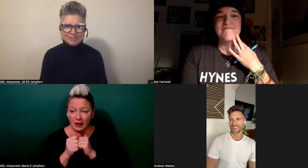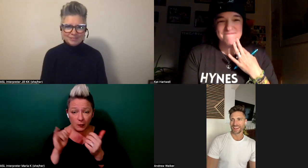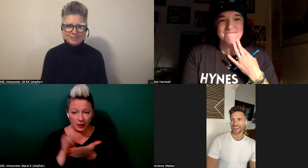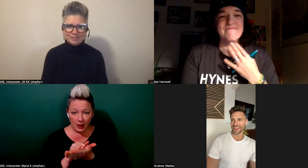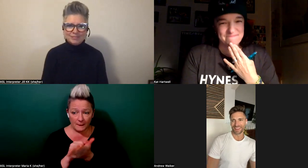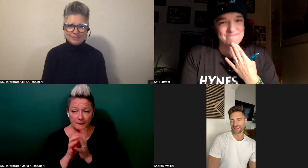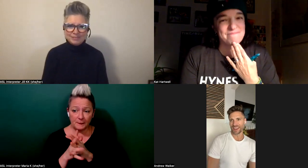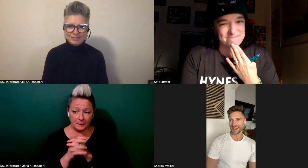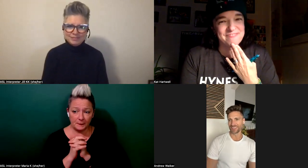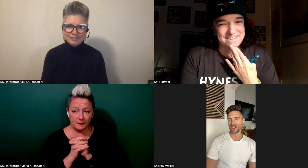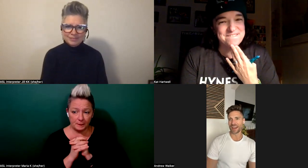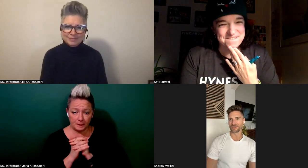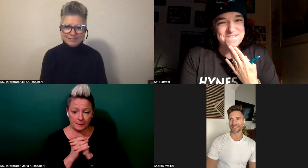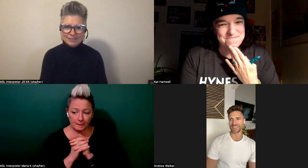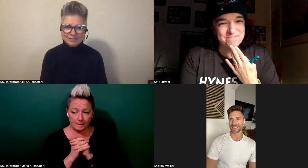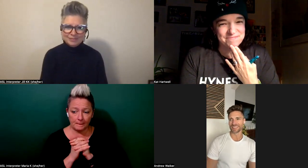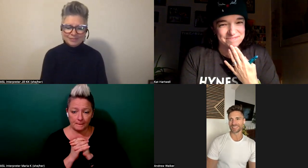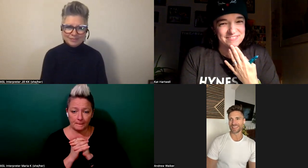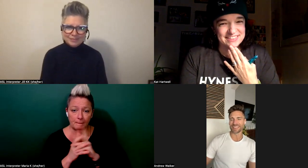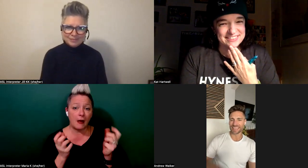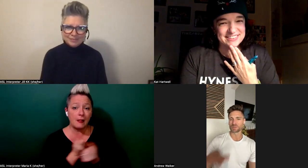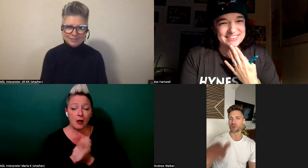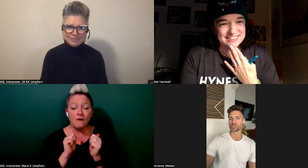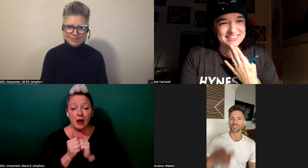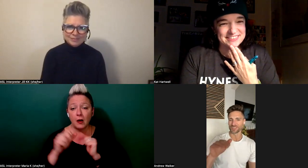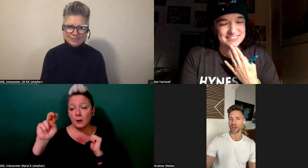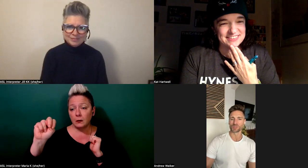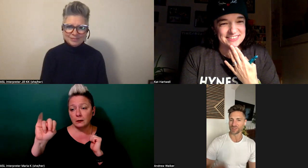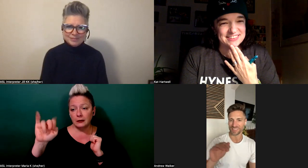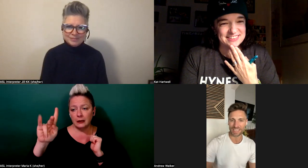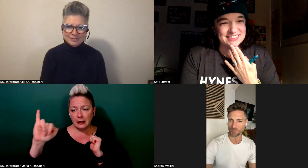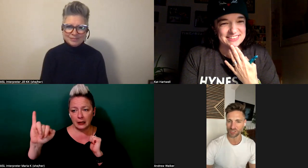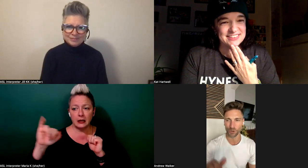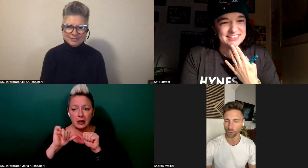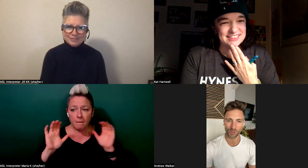And you know, I love how Nikki keeps pushing